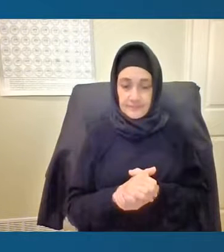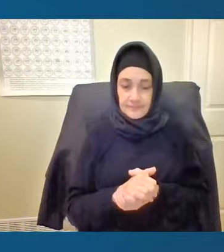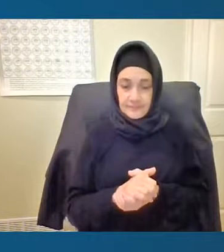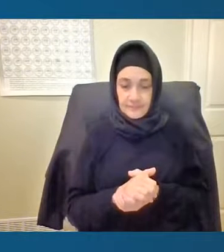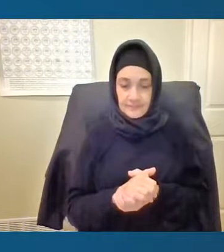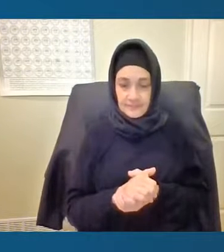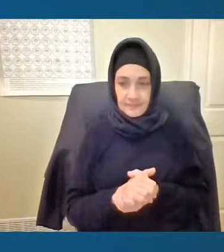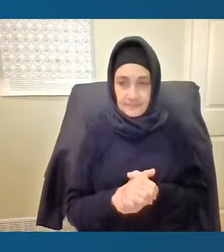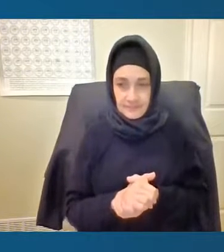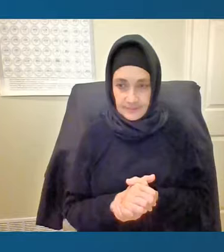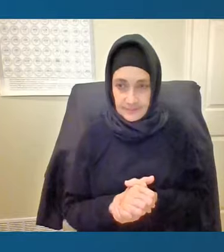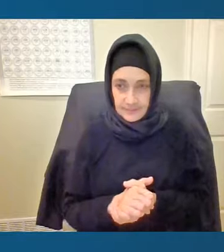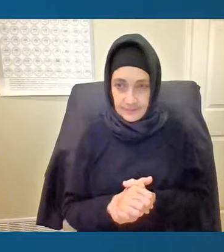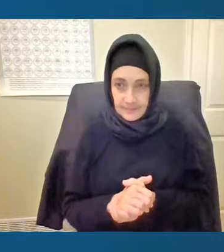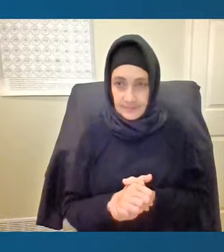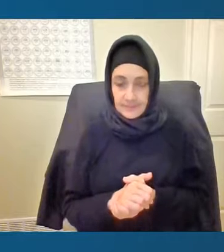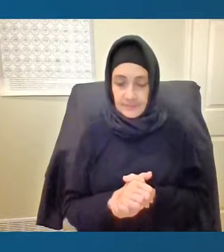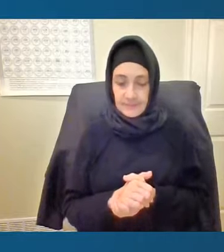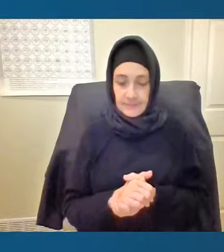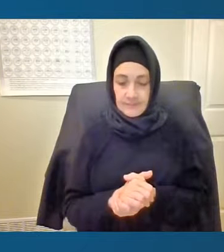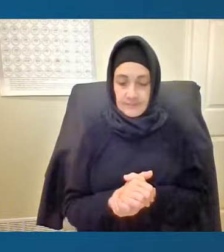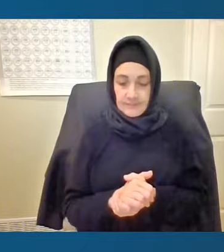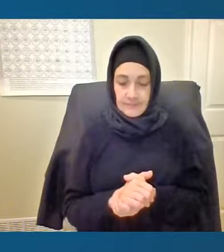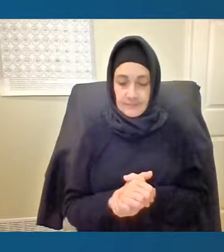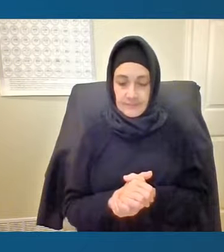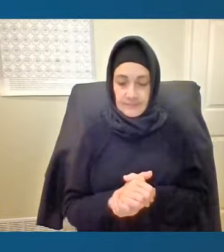al-khaifuna al-dhakiruna allaha kathira.